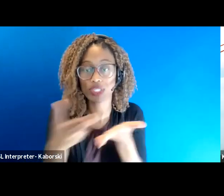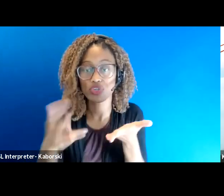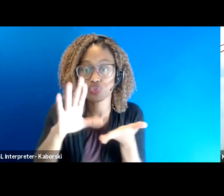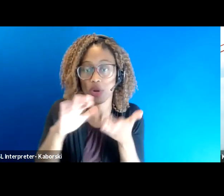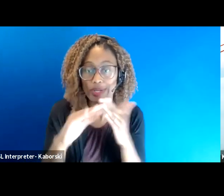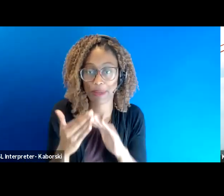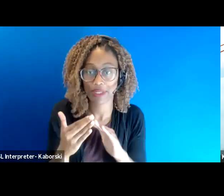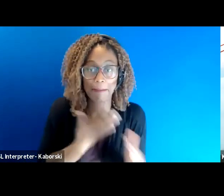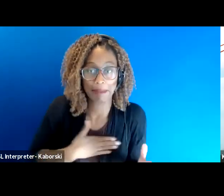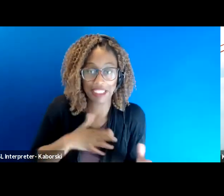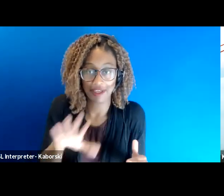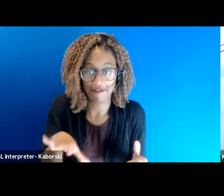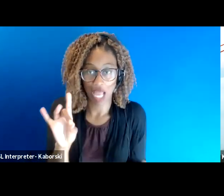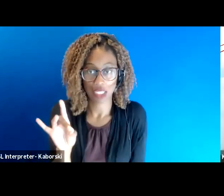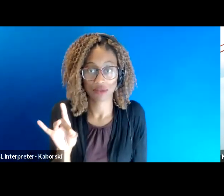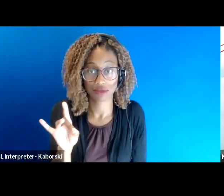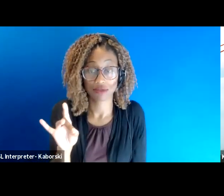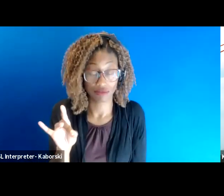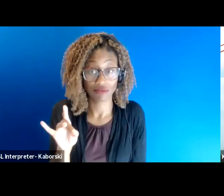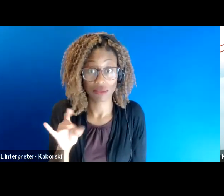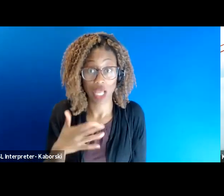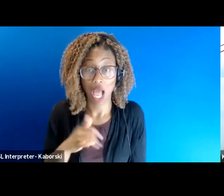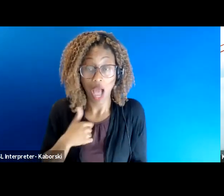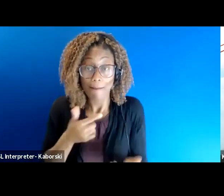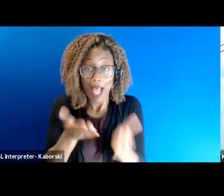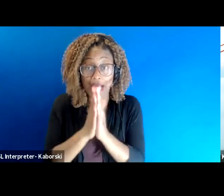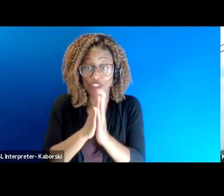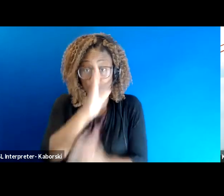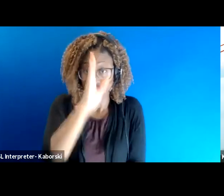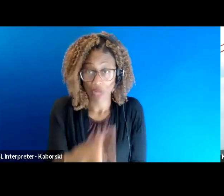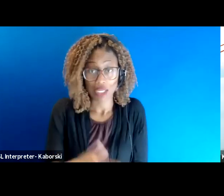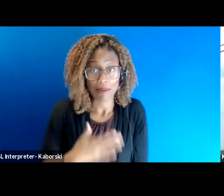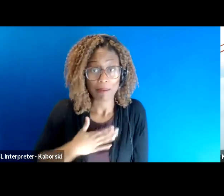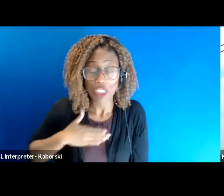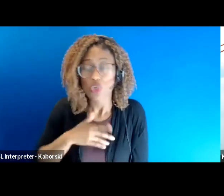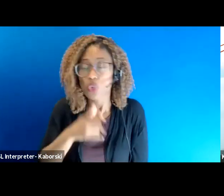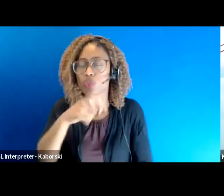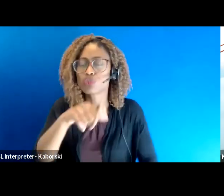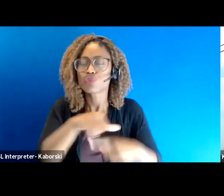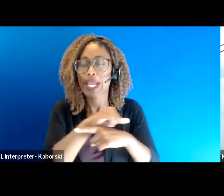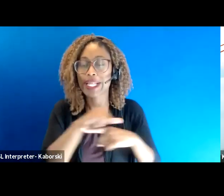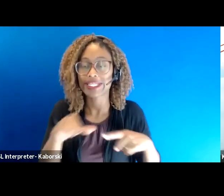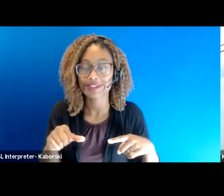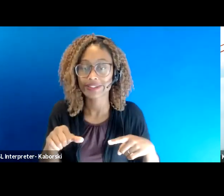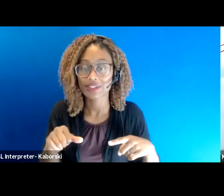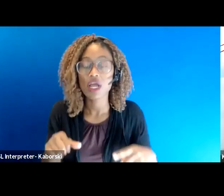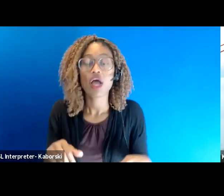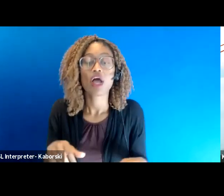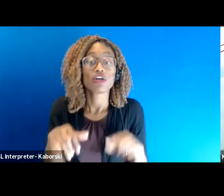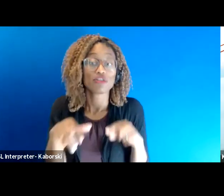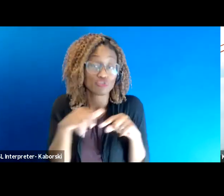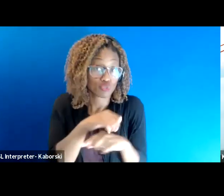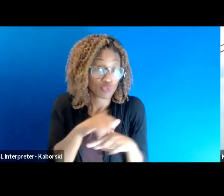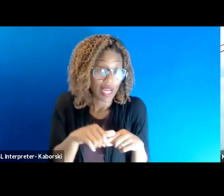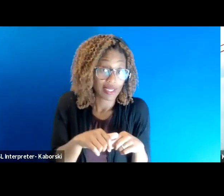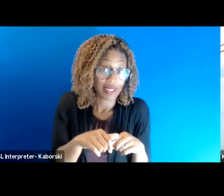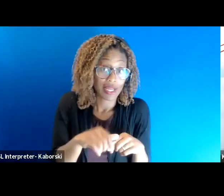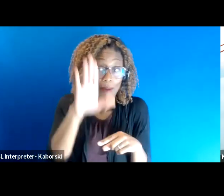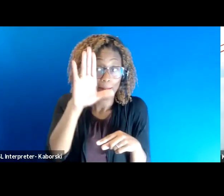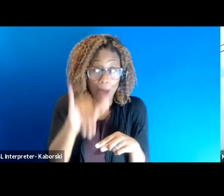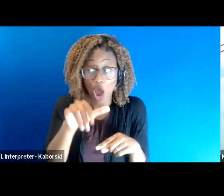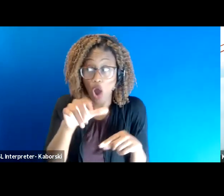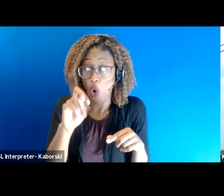community. Find out if the training is being done by or with people that are being